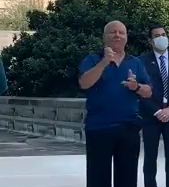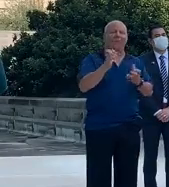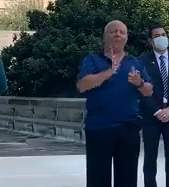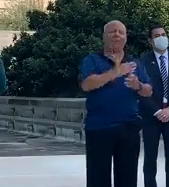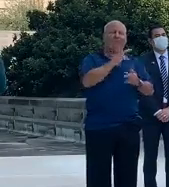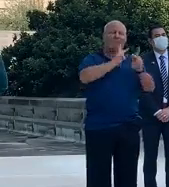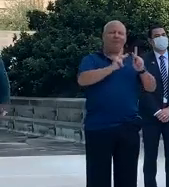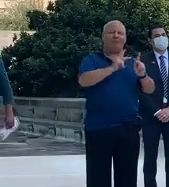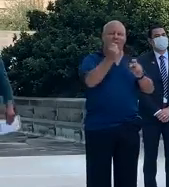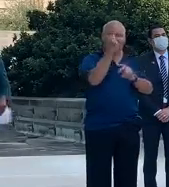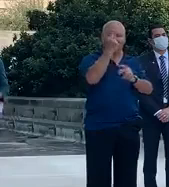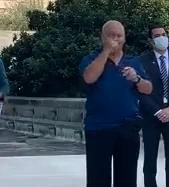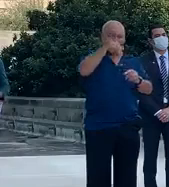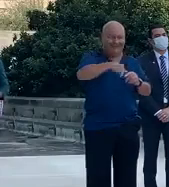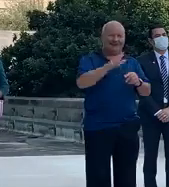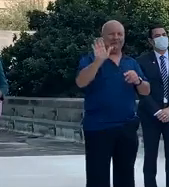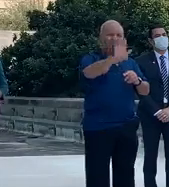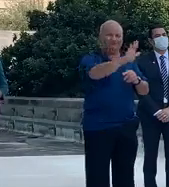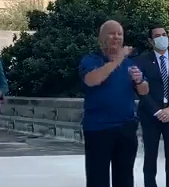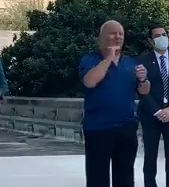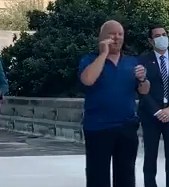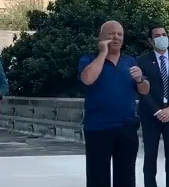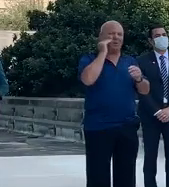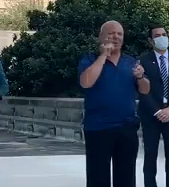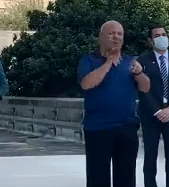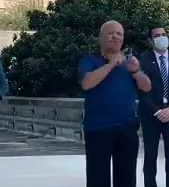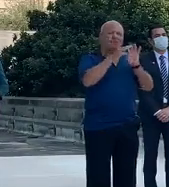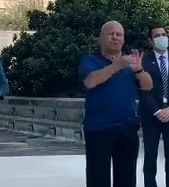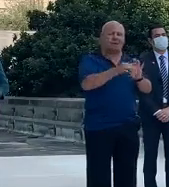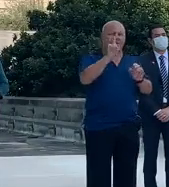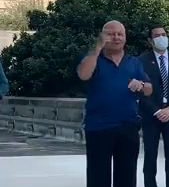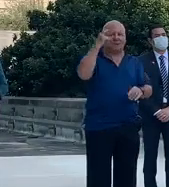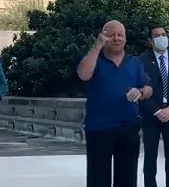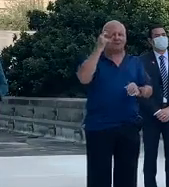too is their home as it relates to government.